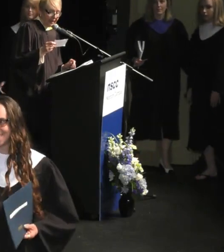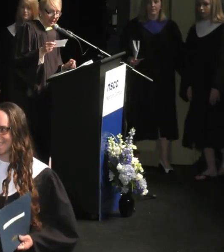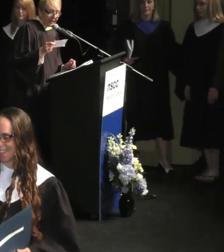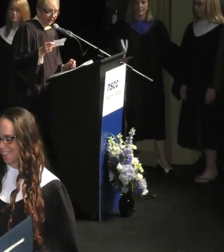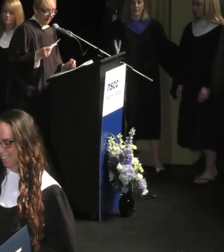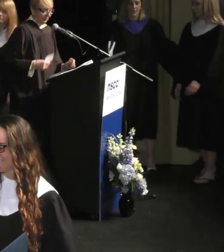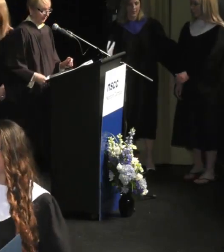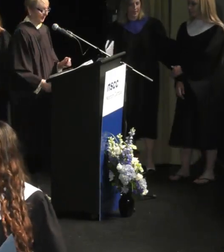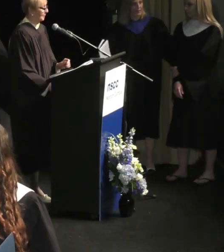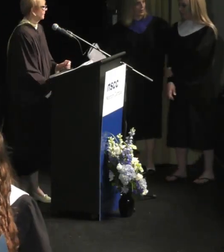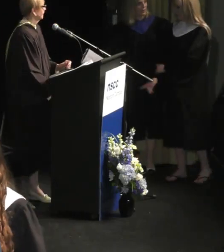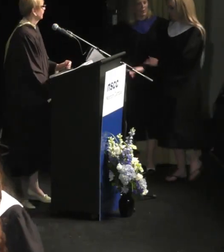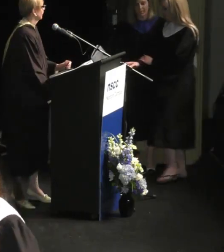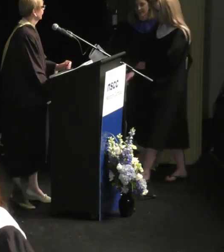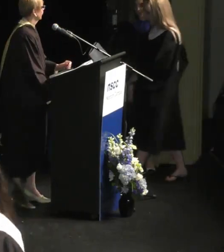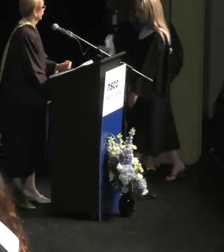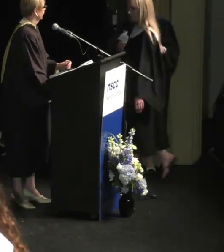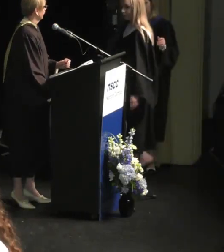Brittany Link.